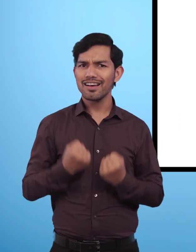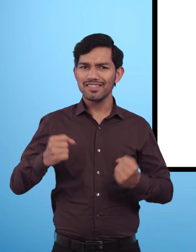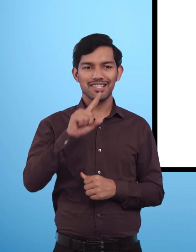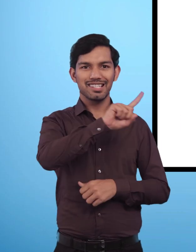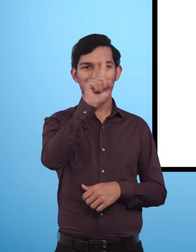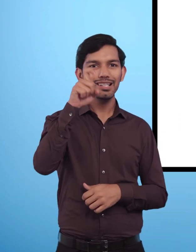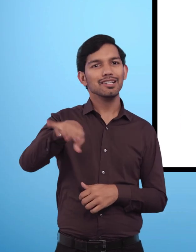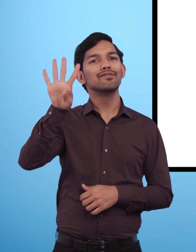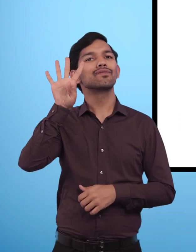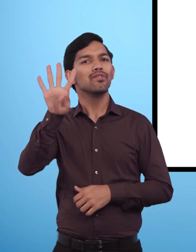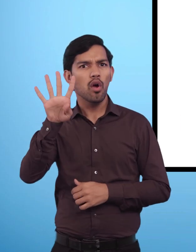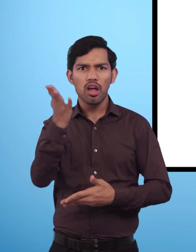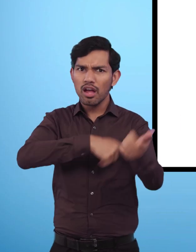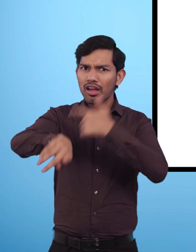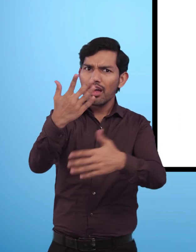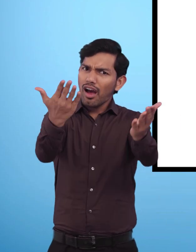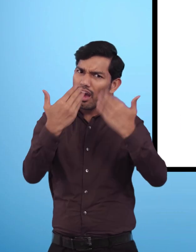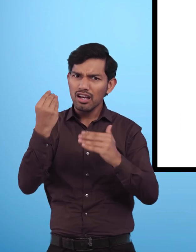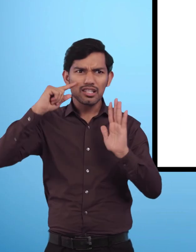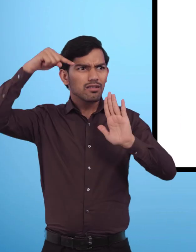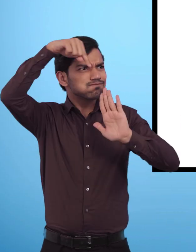Activity 11.4. Let us investigate.